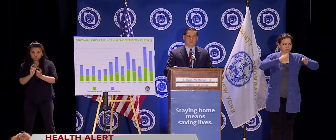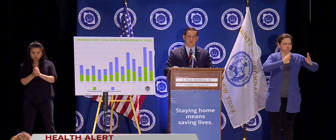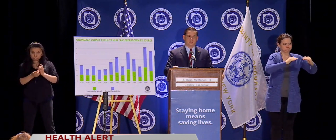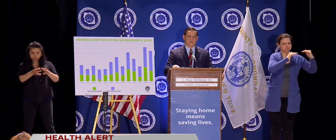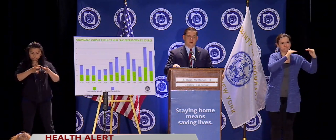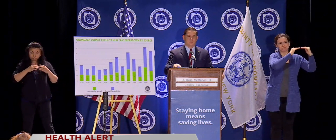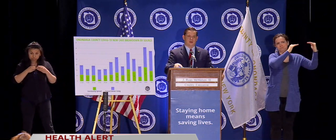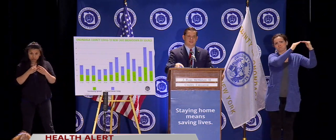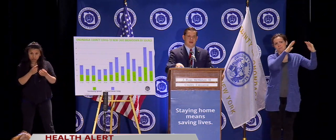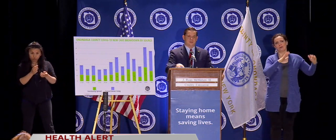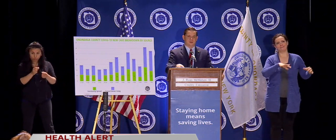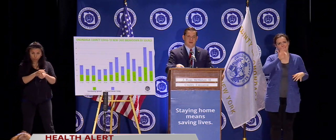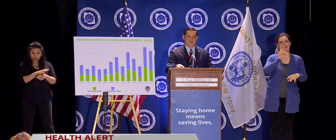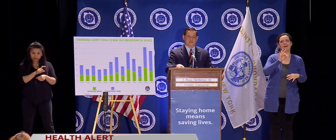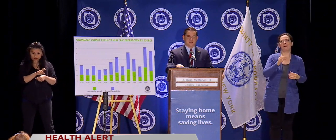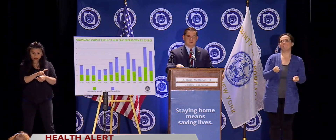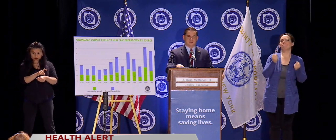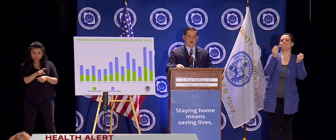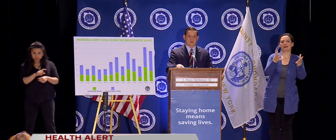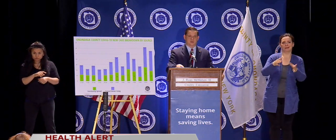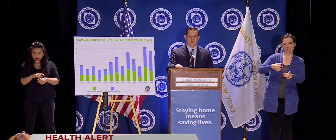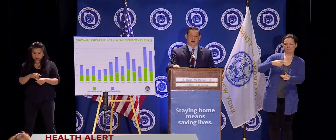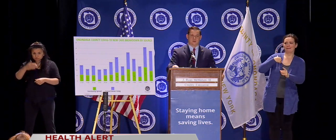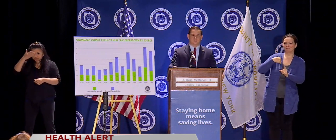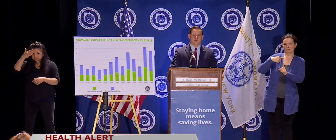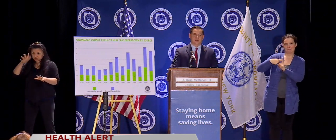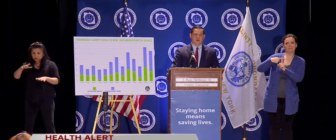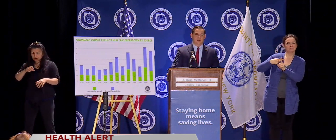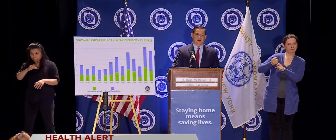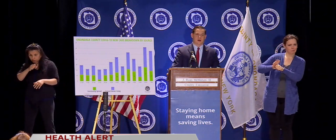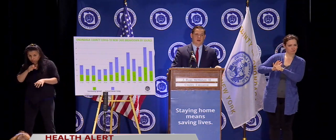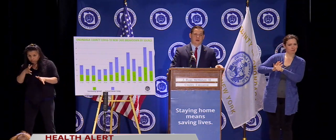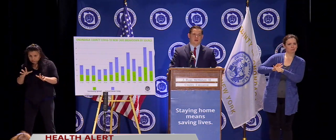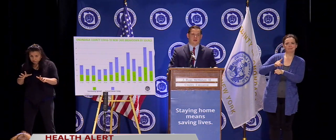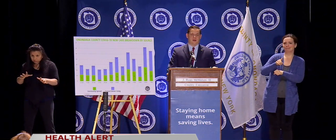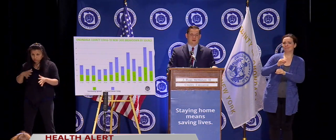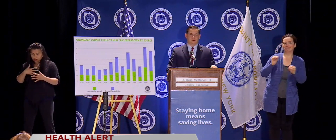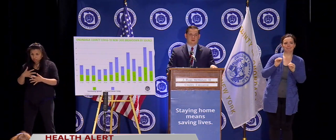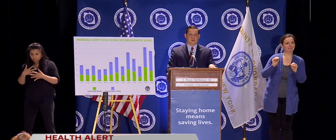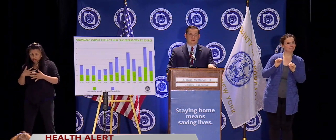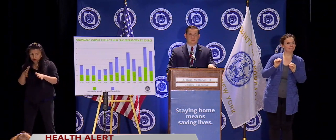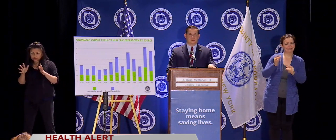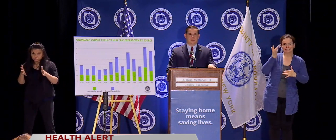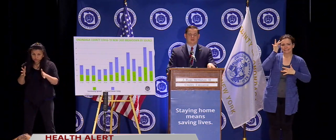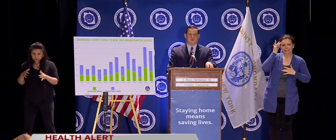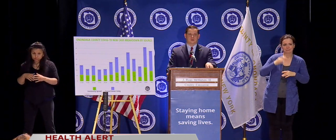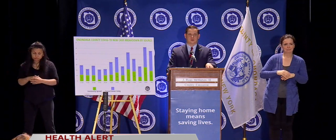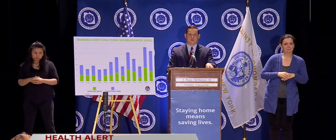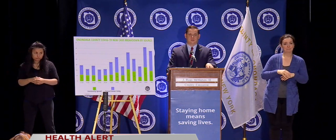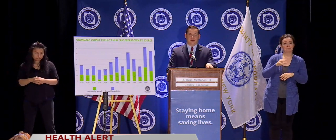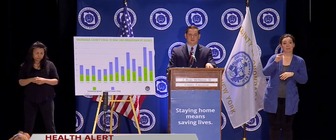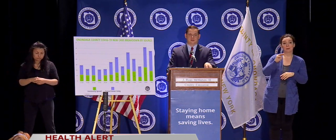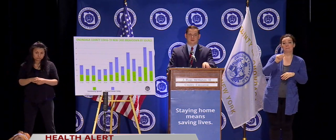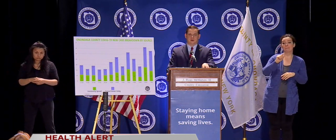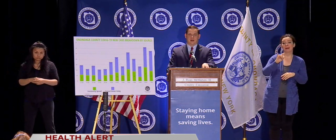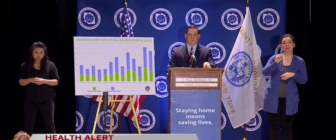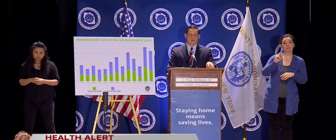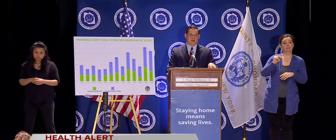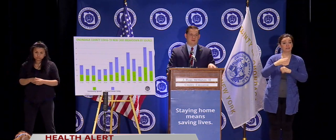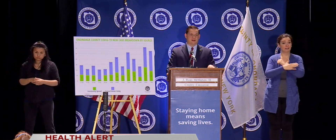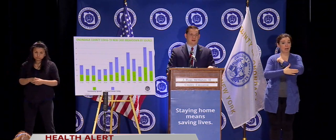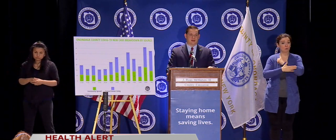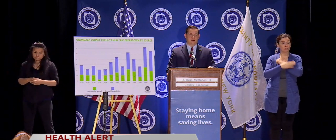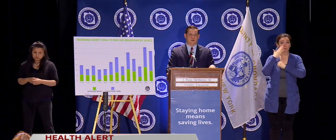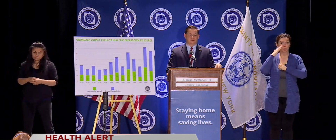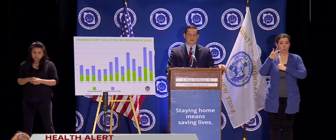we're learning about what has happened in Madison County now with the greenhouse. And there's a lot of folks who live in Madison, Oneida, but